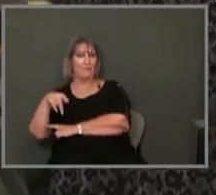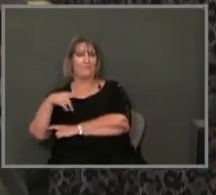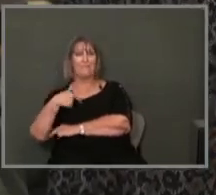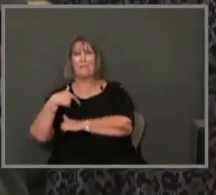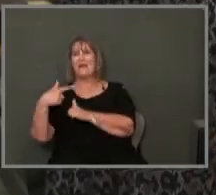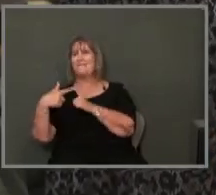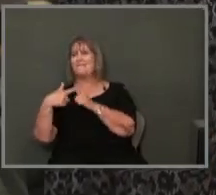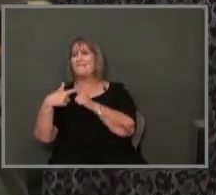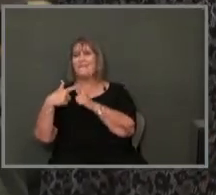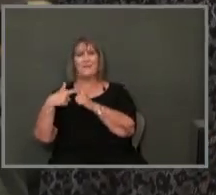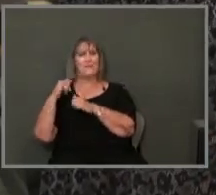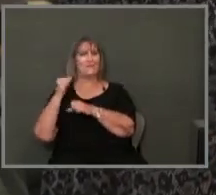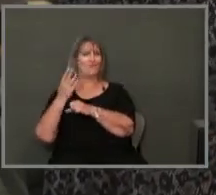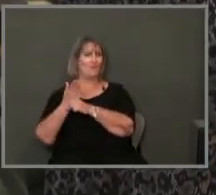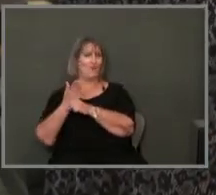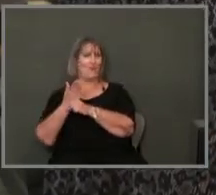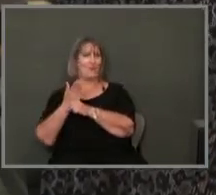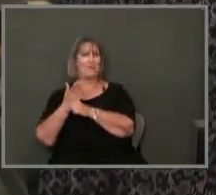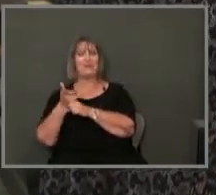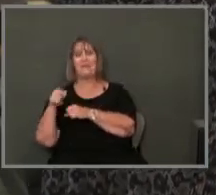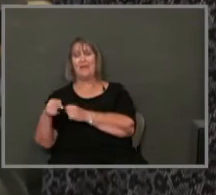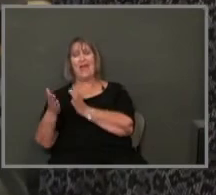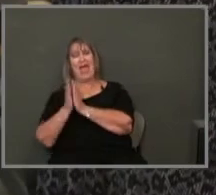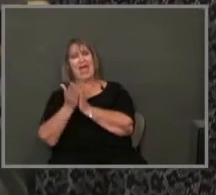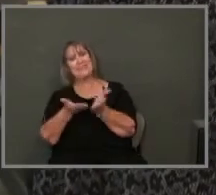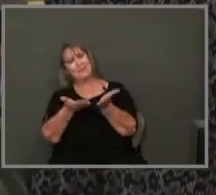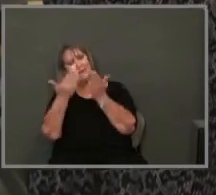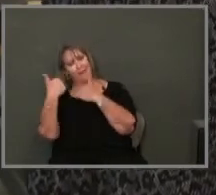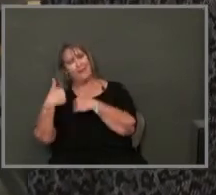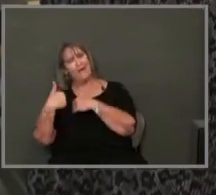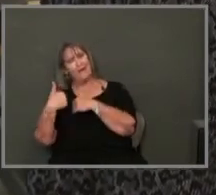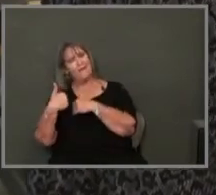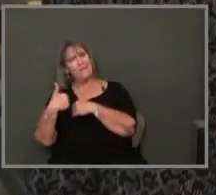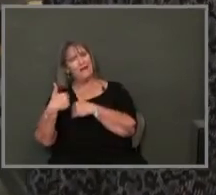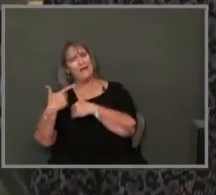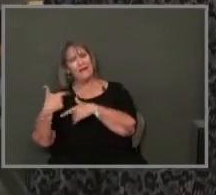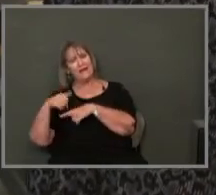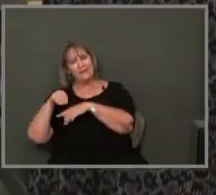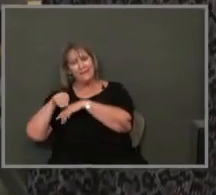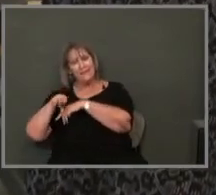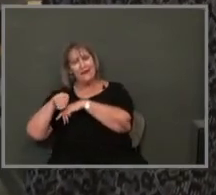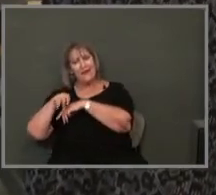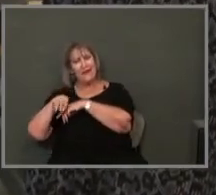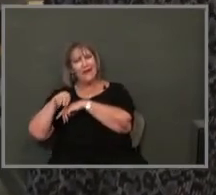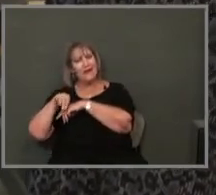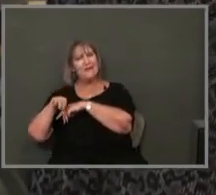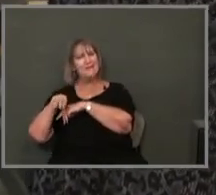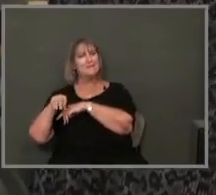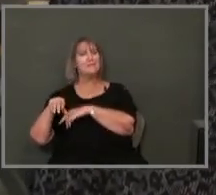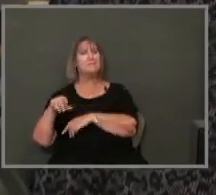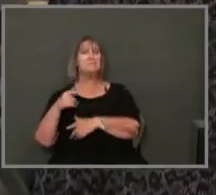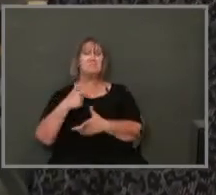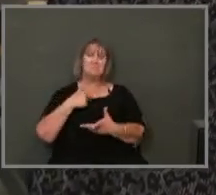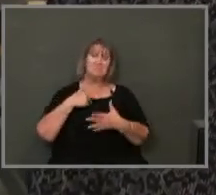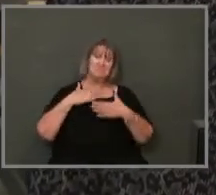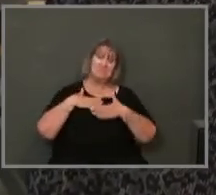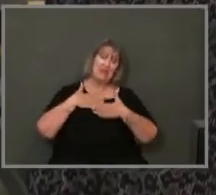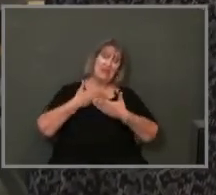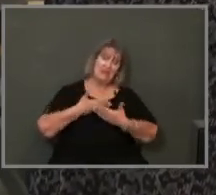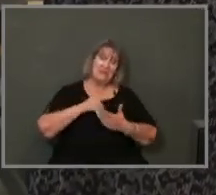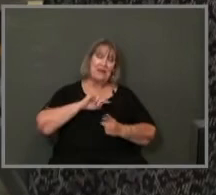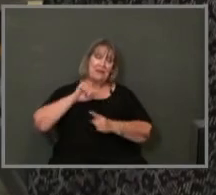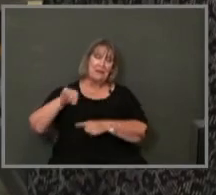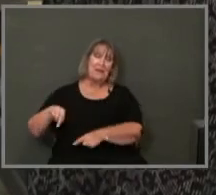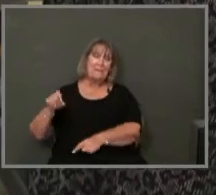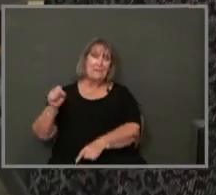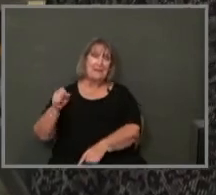job when I got out of college, they asked me to come back to be a civilian advisor, and I've been there ever since. I'm primarily the one